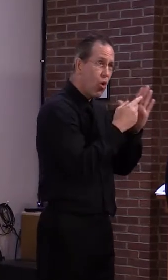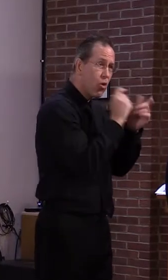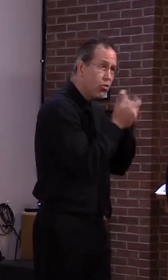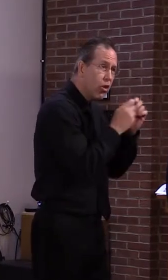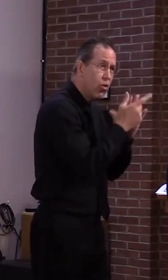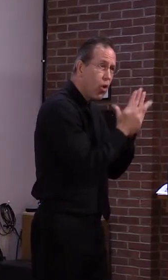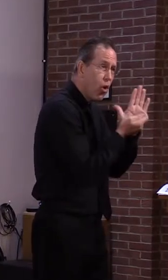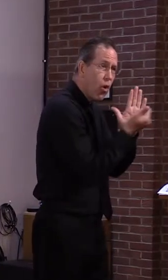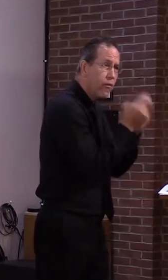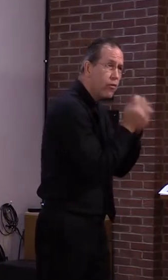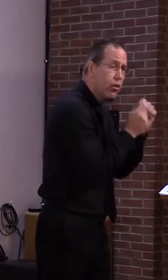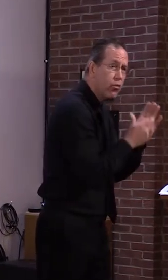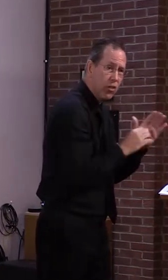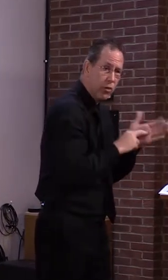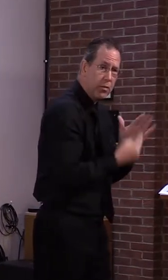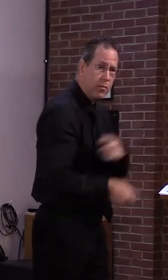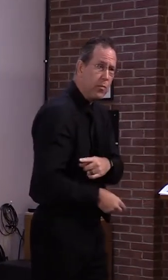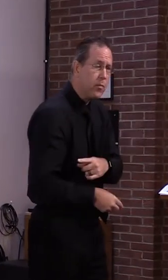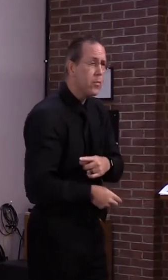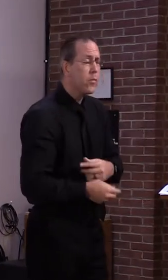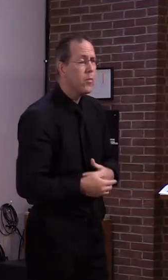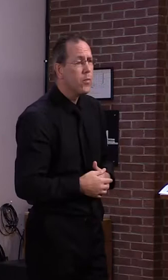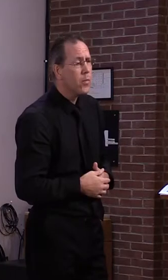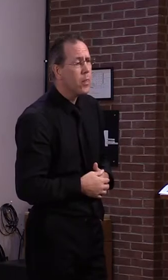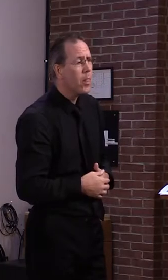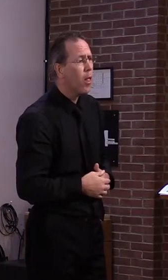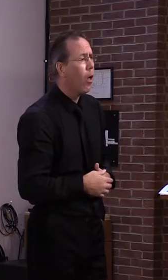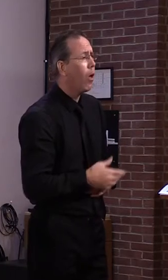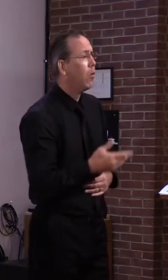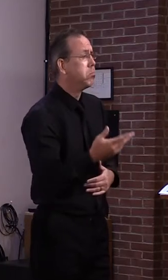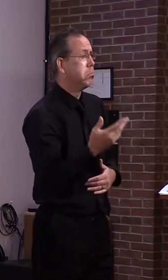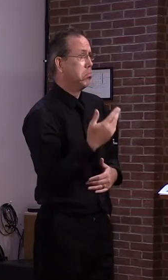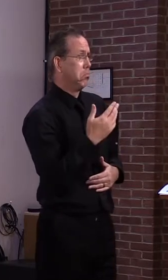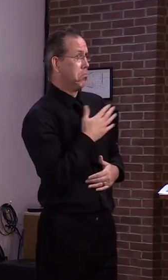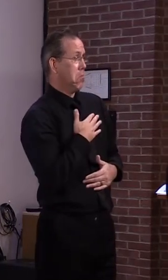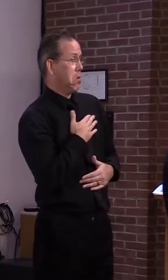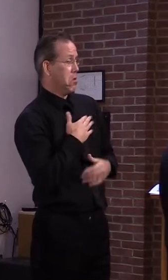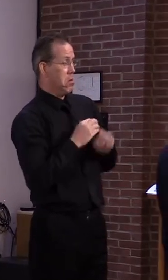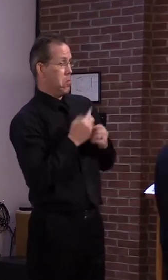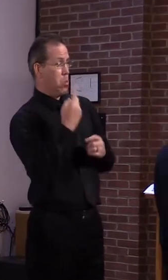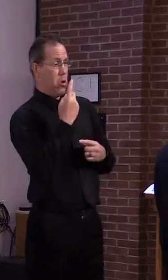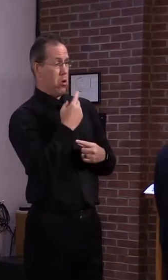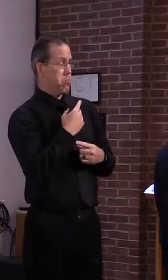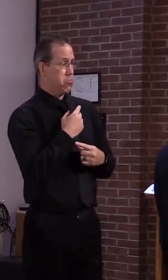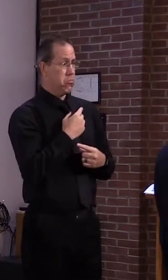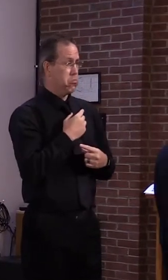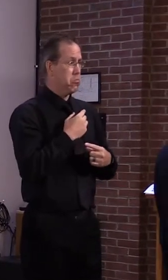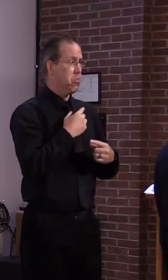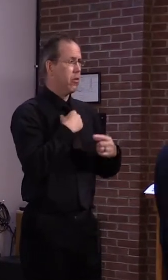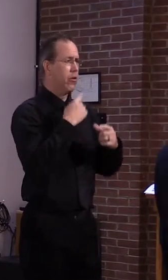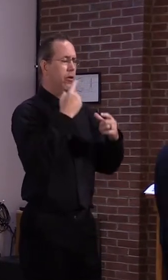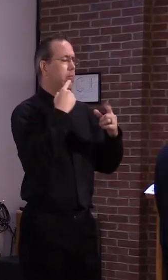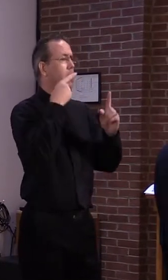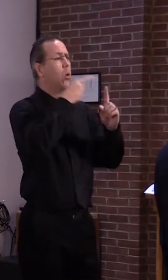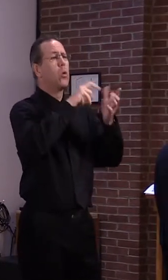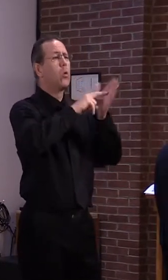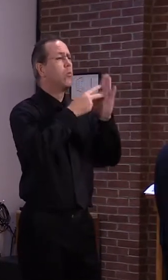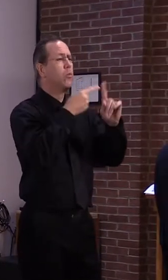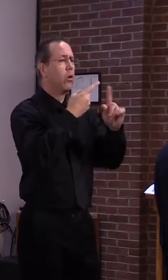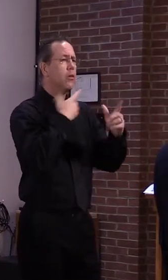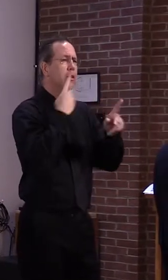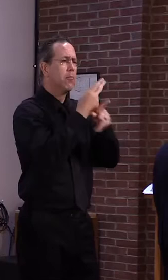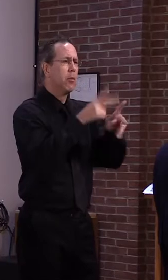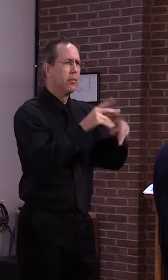highest concern of any government. And we just need to find ways to do that and work together in order